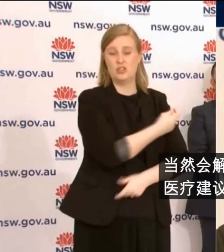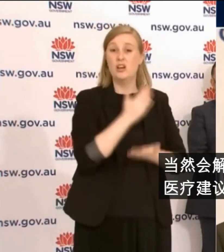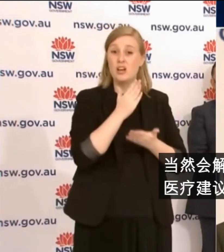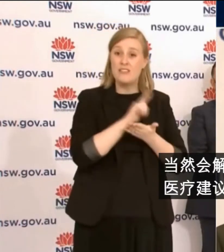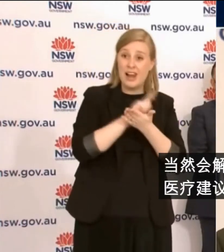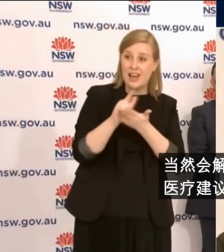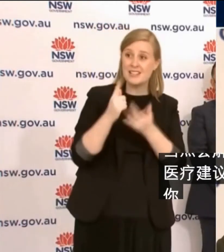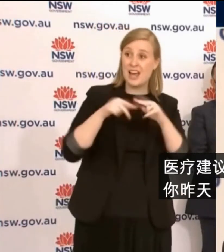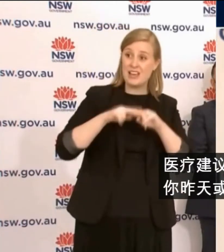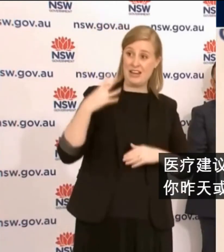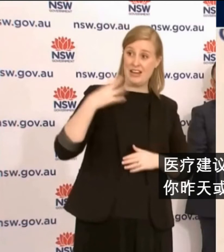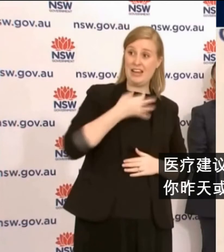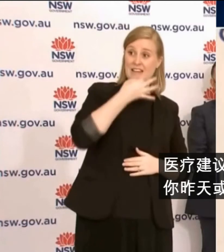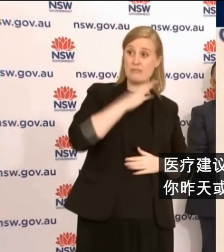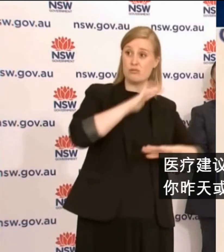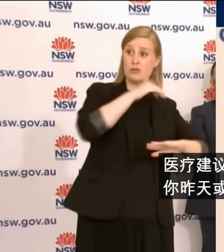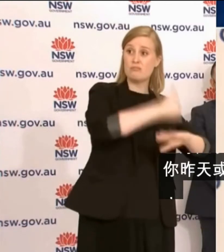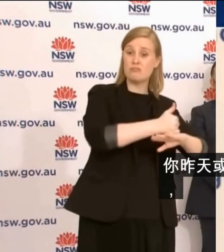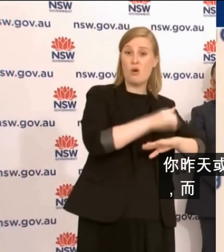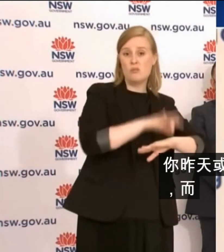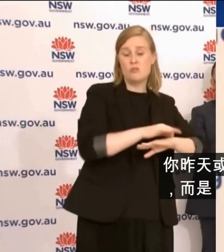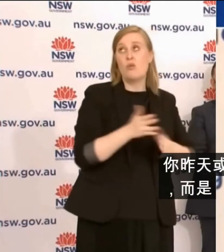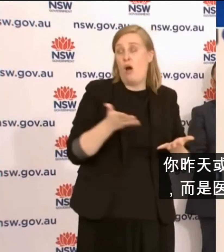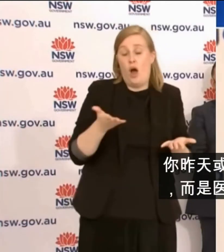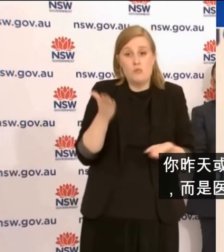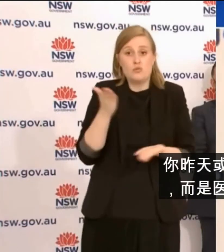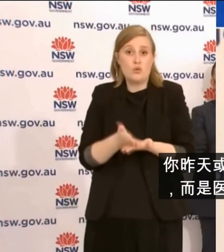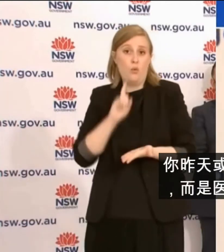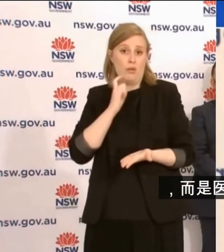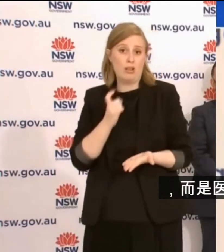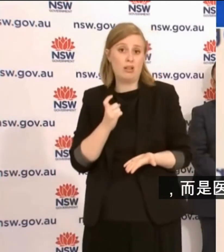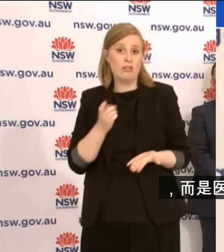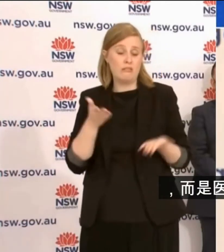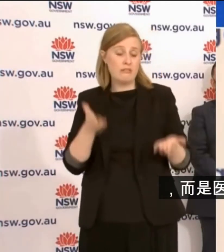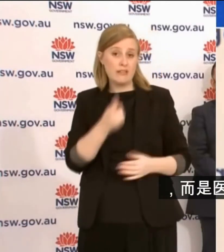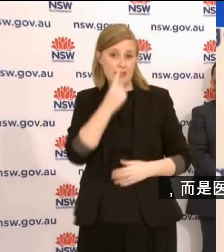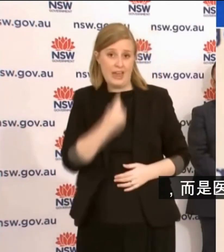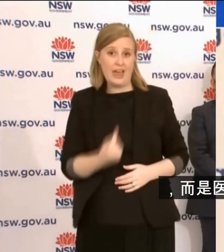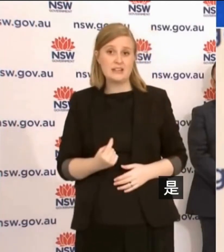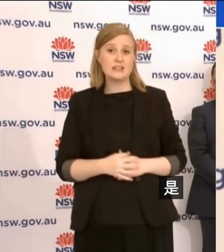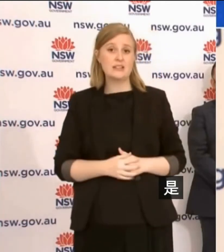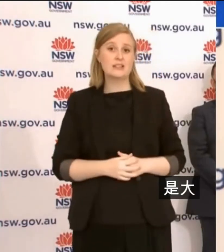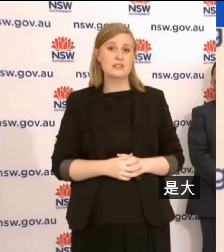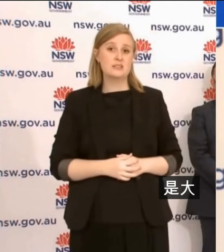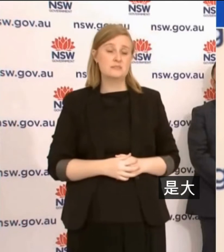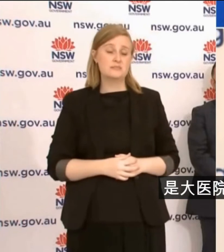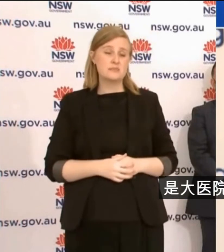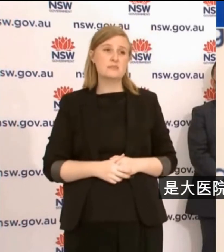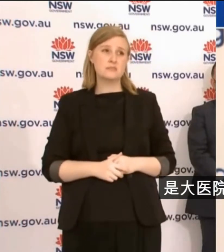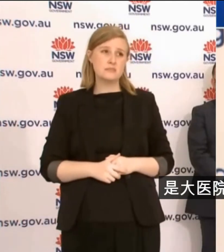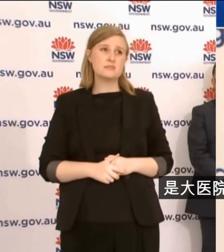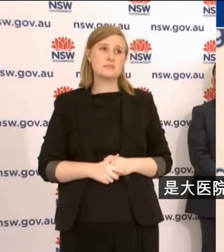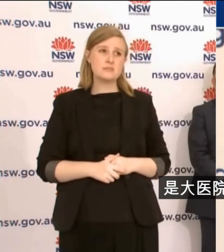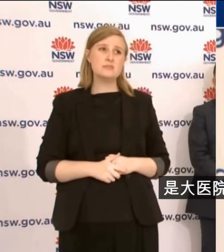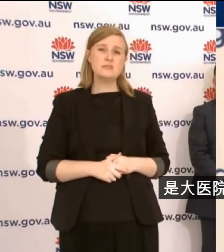medical advice has been, I don't think you were here yesterday or the day before, but the medical advice has been that there is capacity